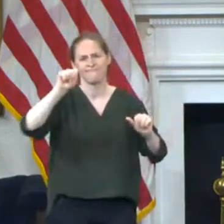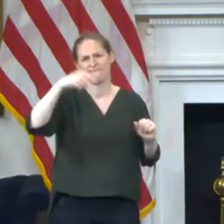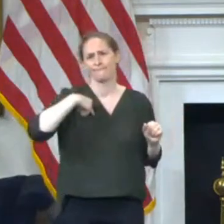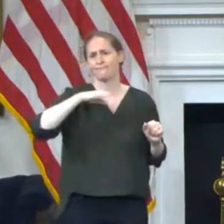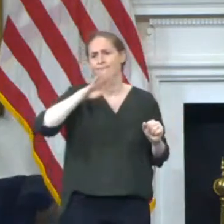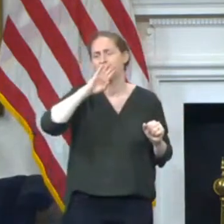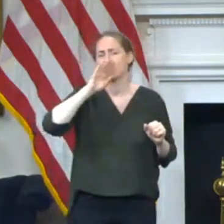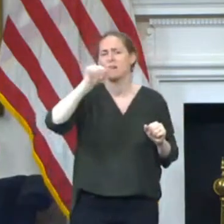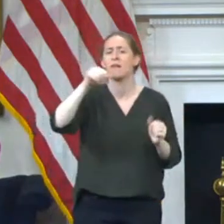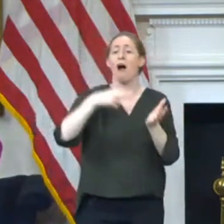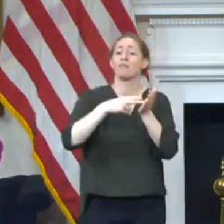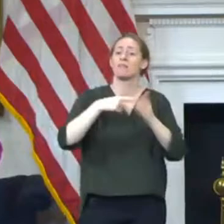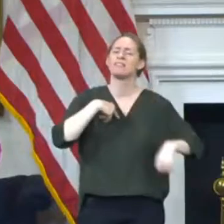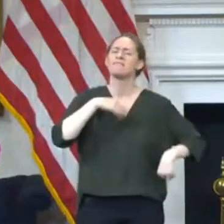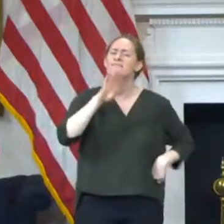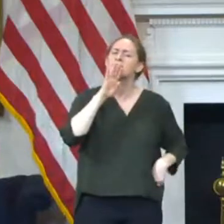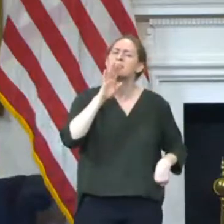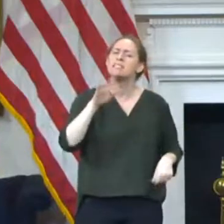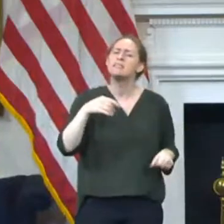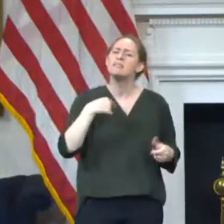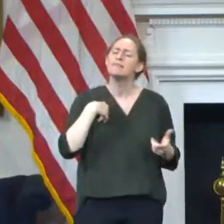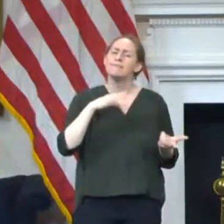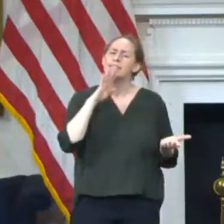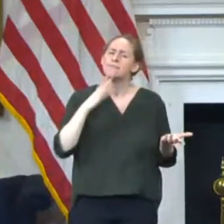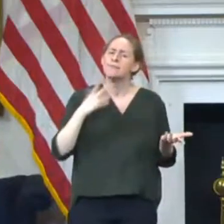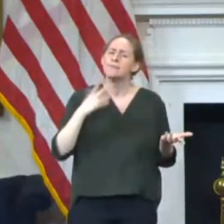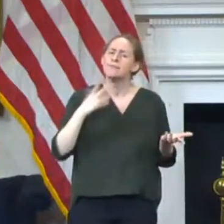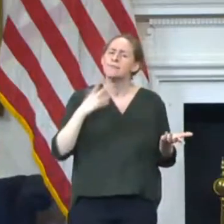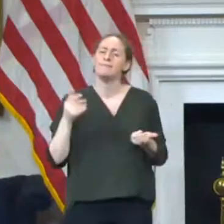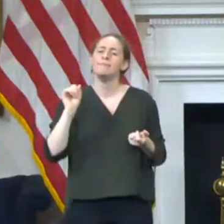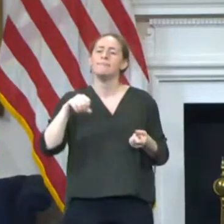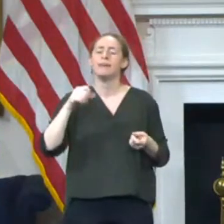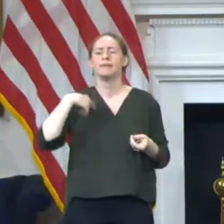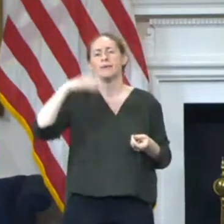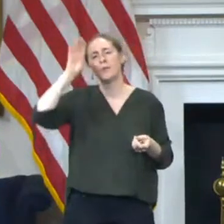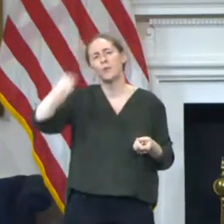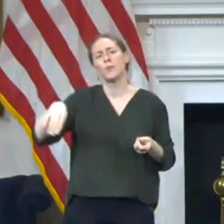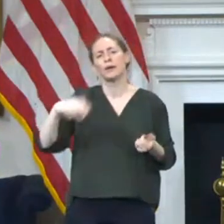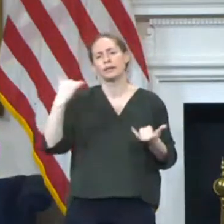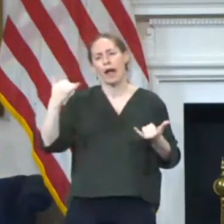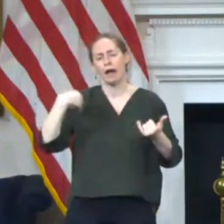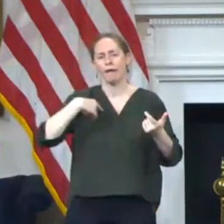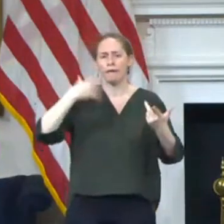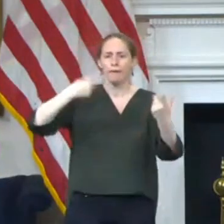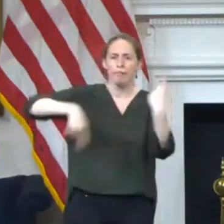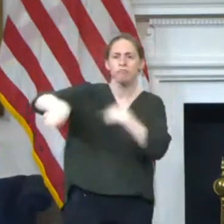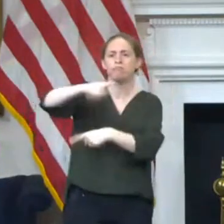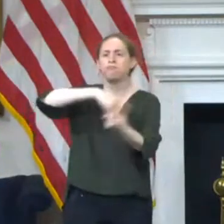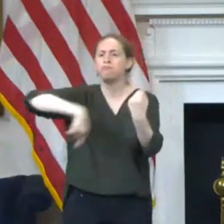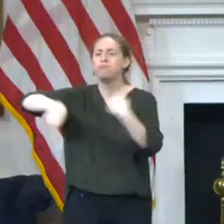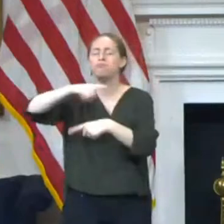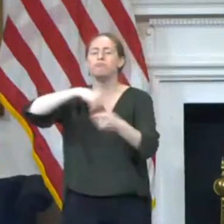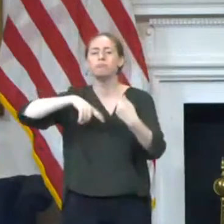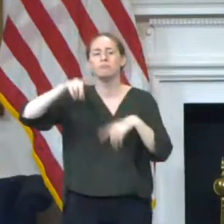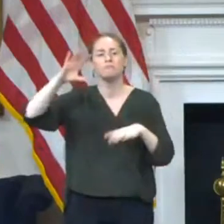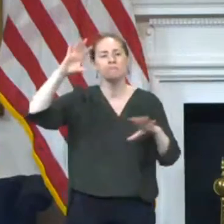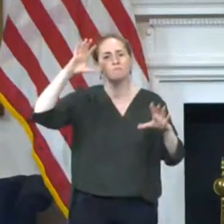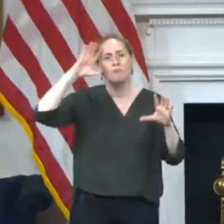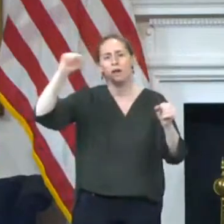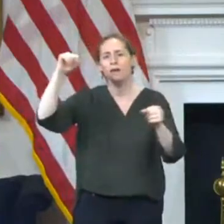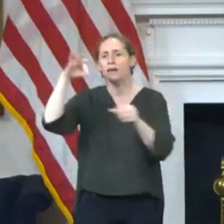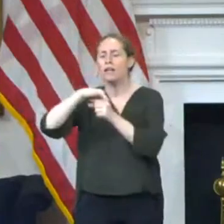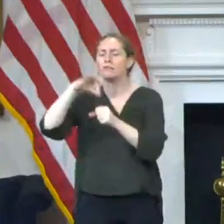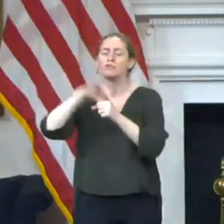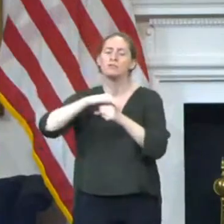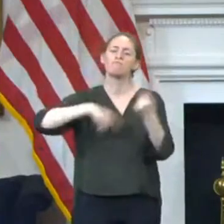It's one of the things I'm frustrated about because, look, I understand we just went through a contentious